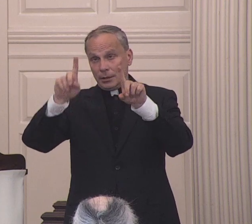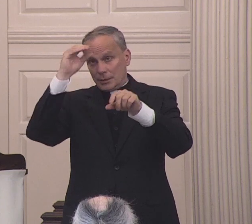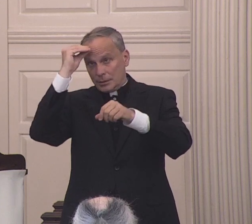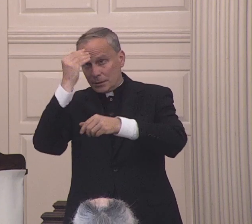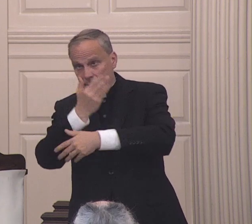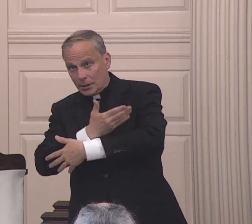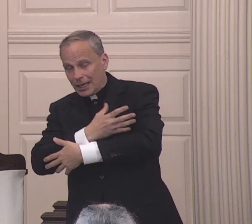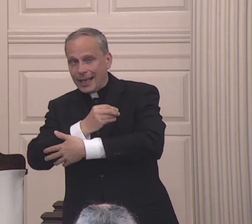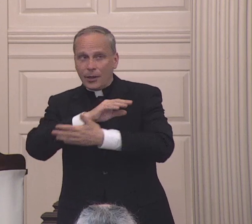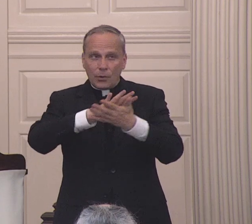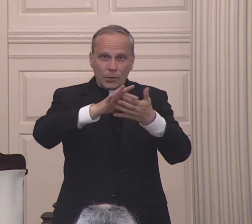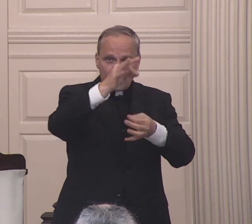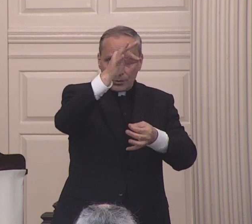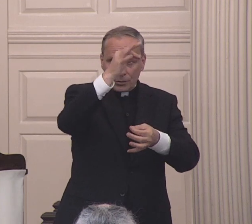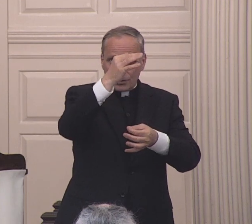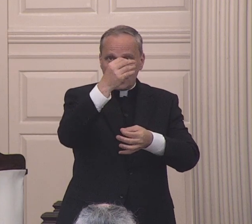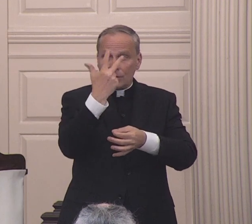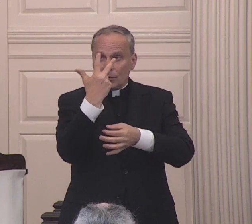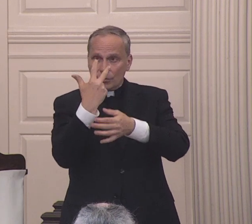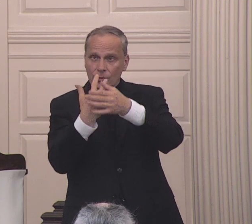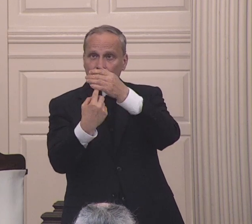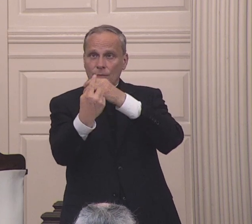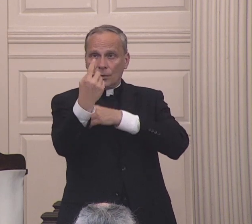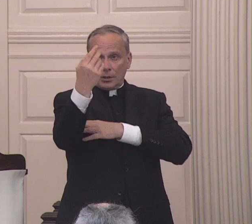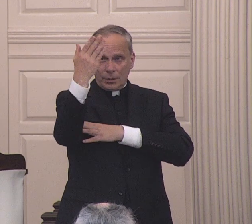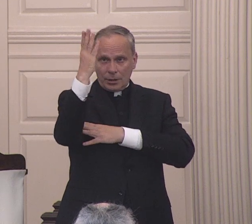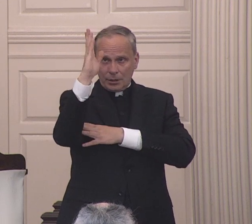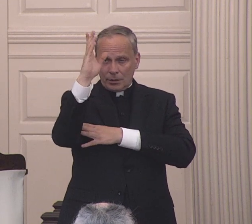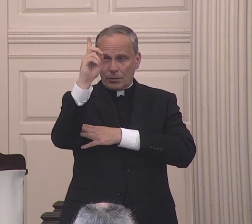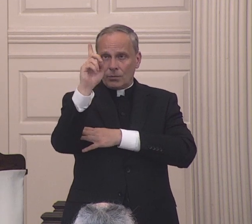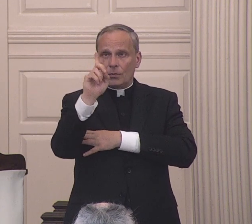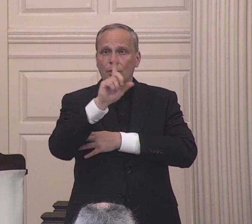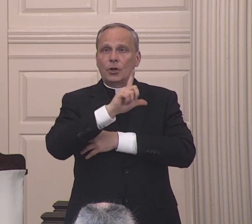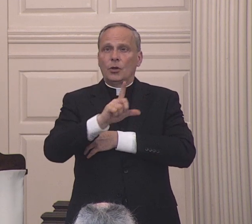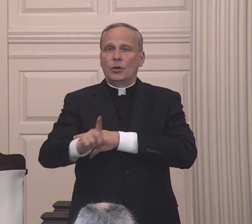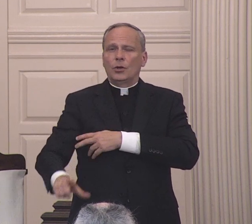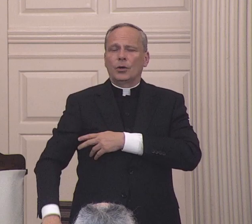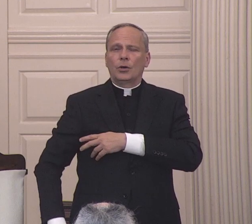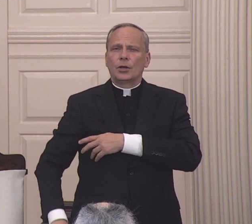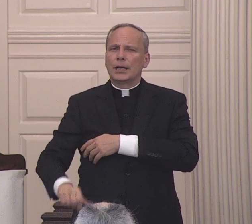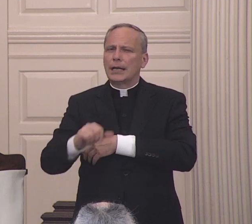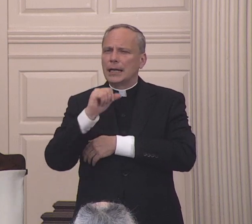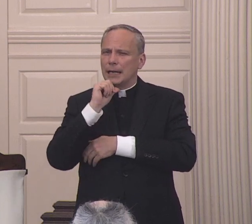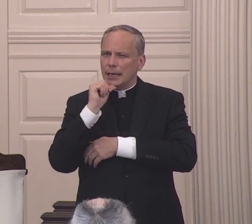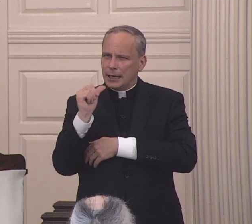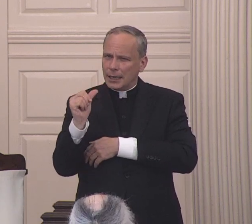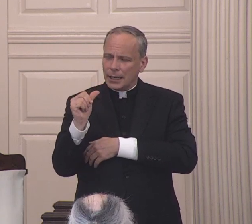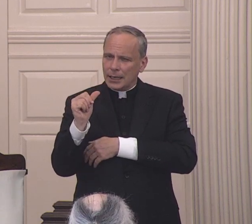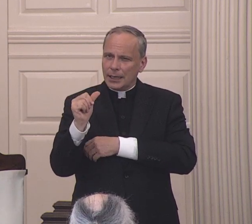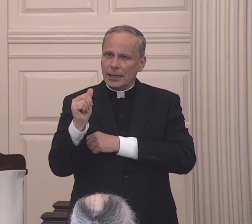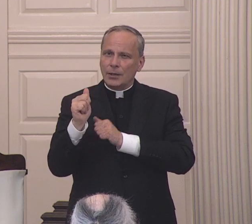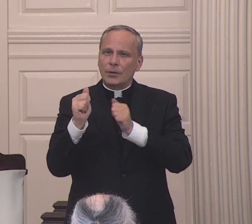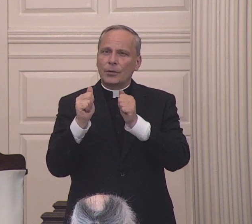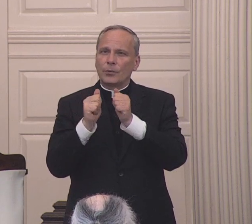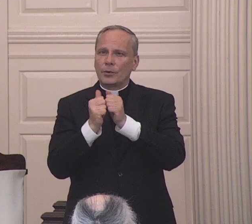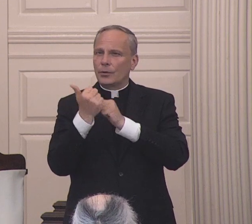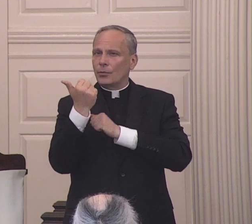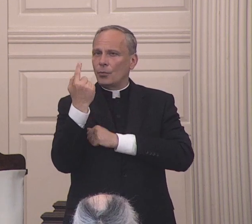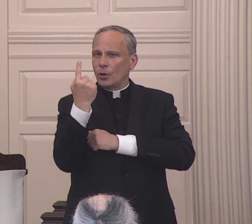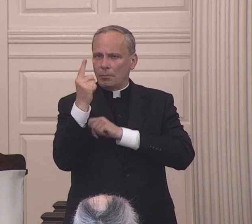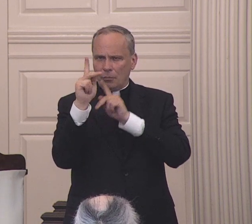Holy Spirit, you are one God, one Lord, not in the unity of a single